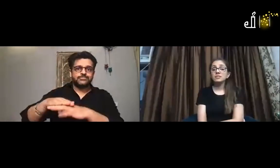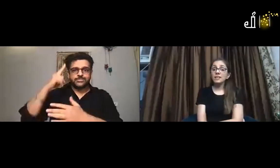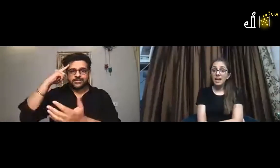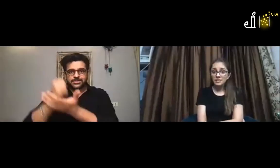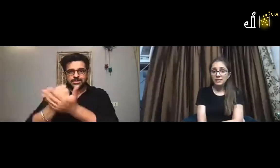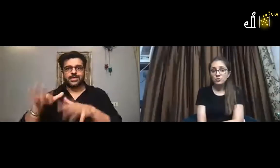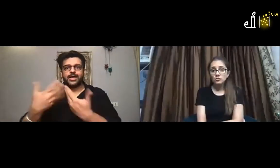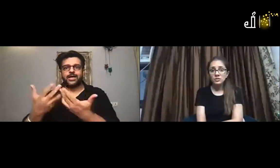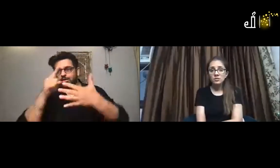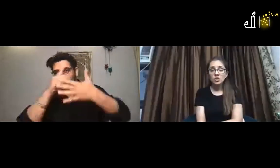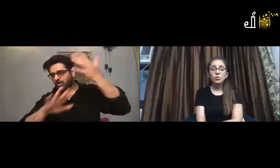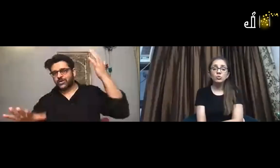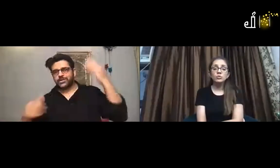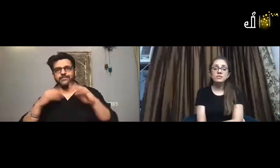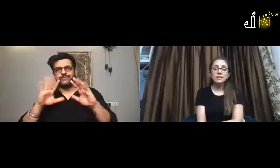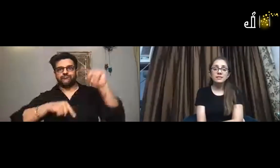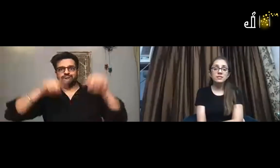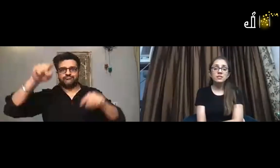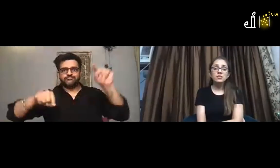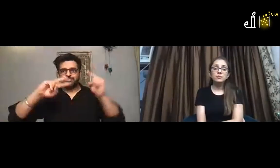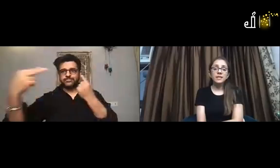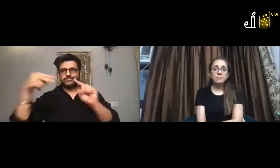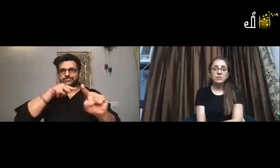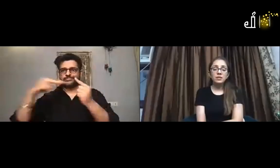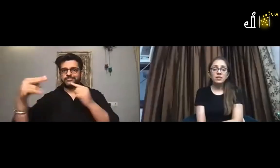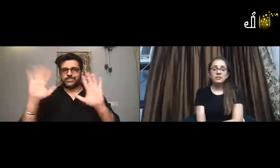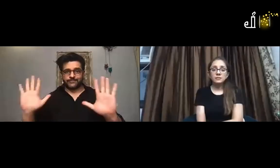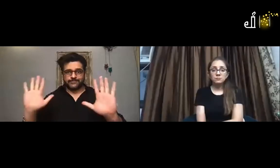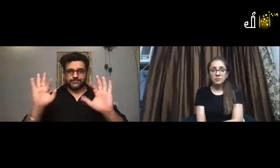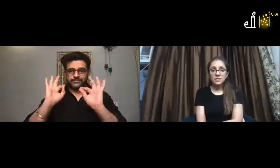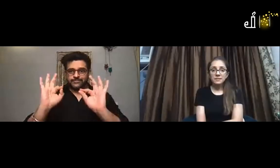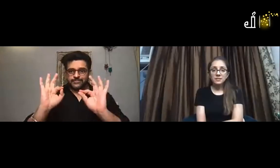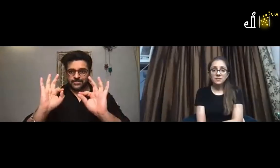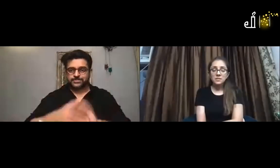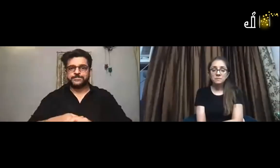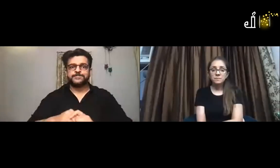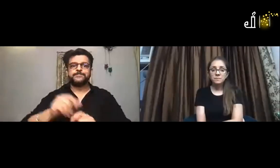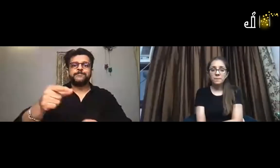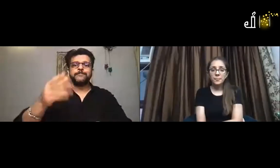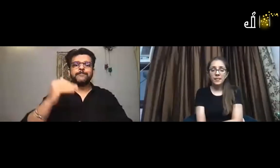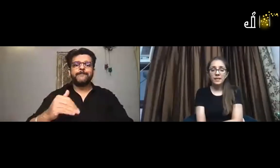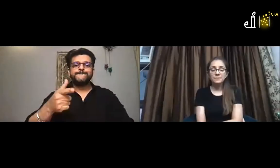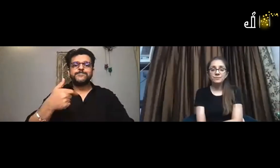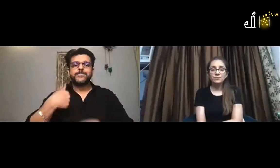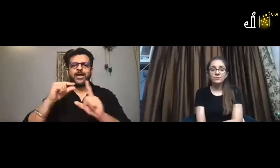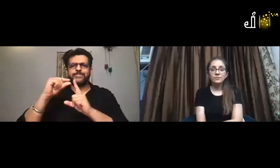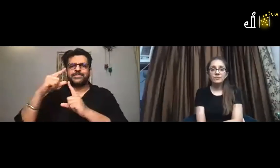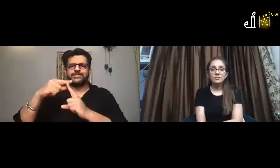and they had deaf children who decided for them different perspectives.